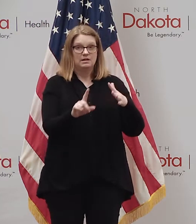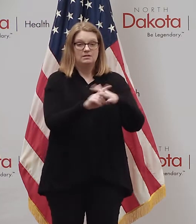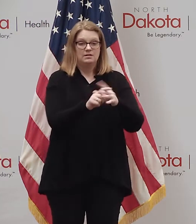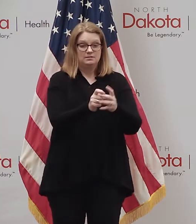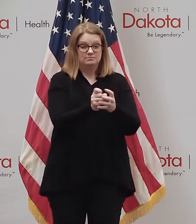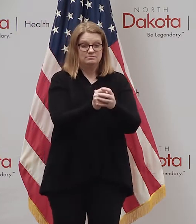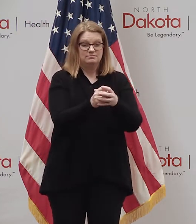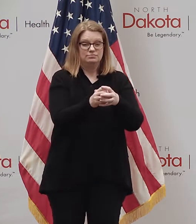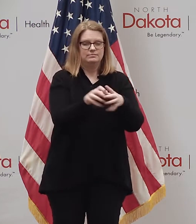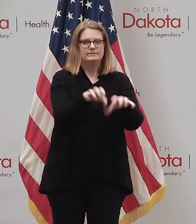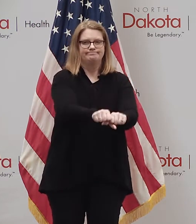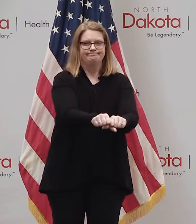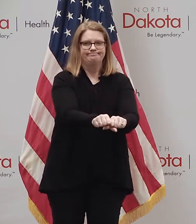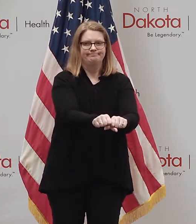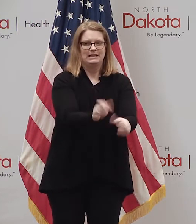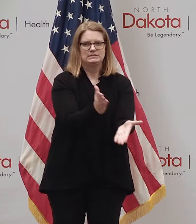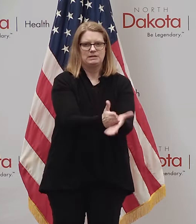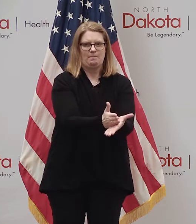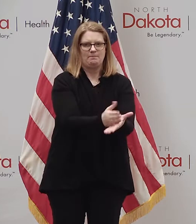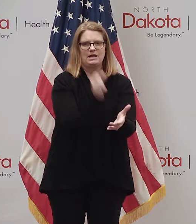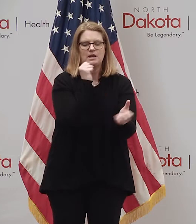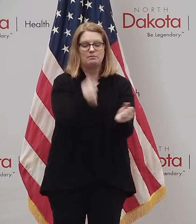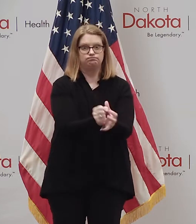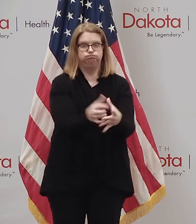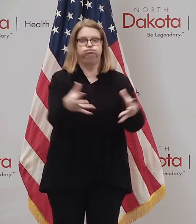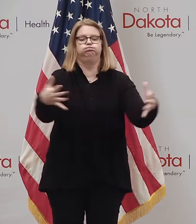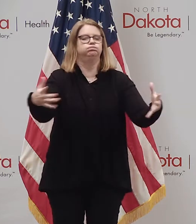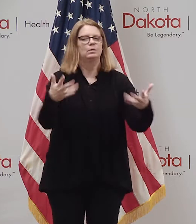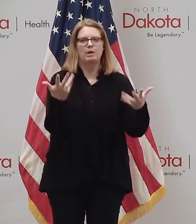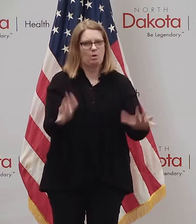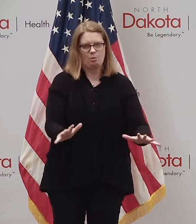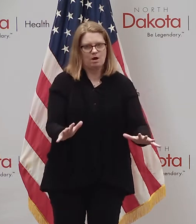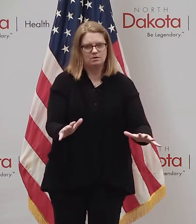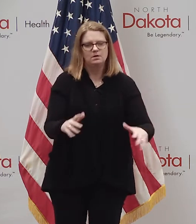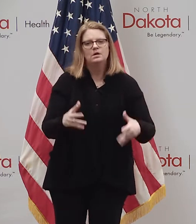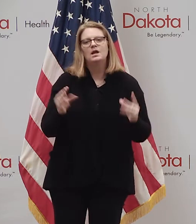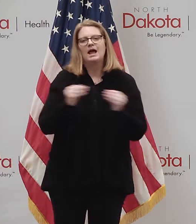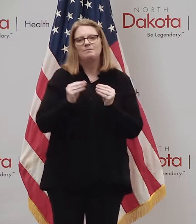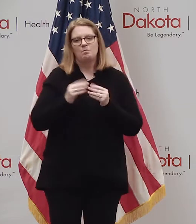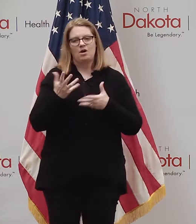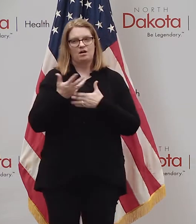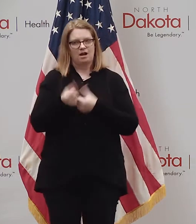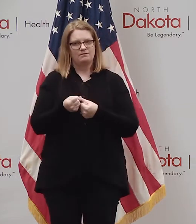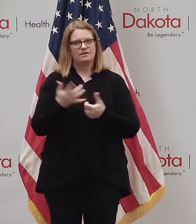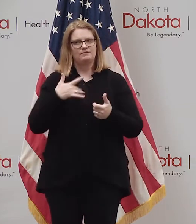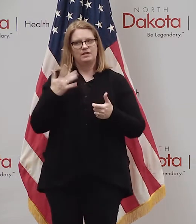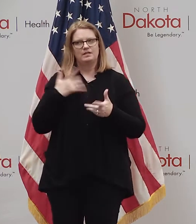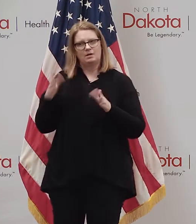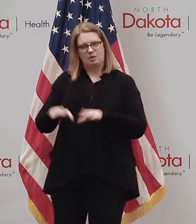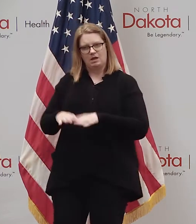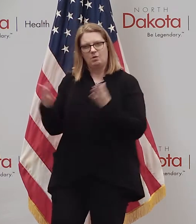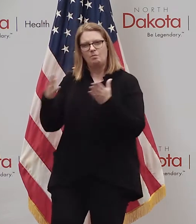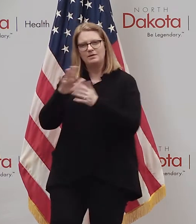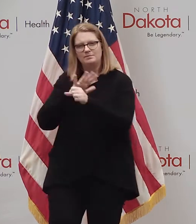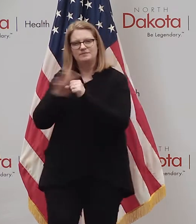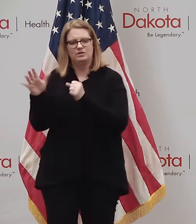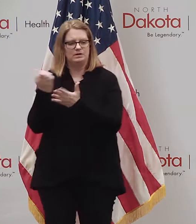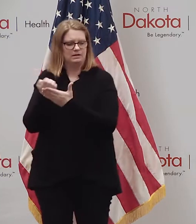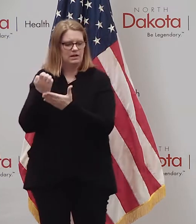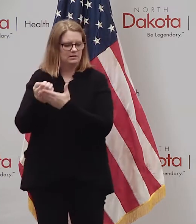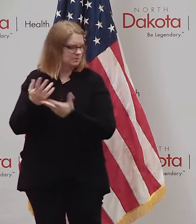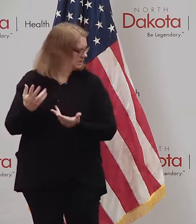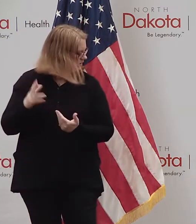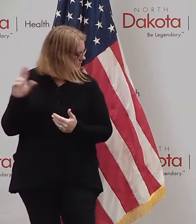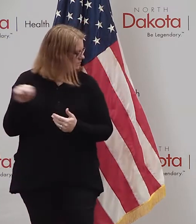turns into a real fire. And it's more confidence we can open up our entire economy. And North Dakota's